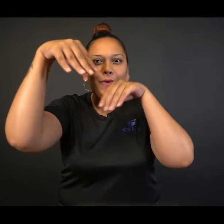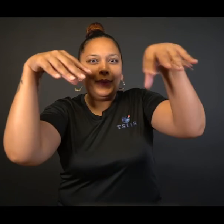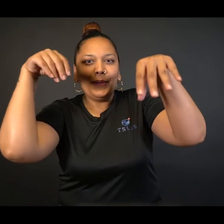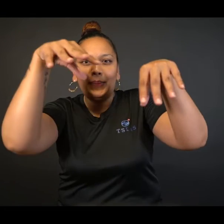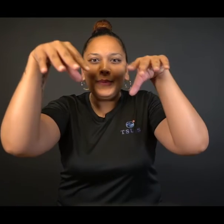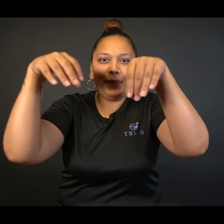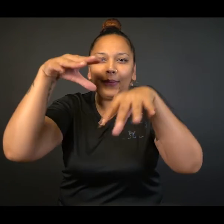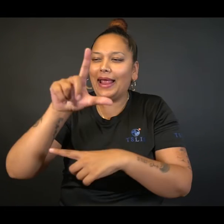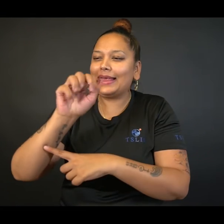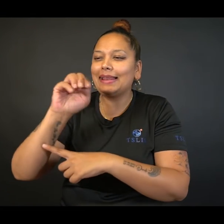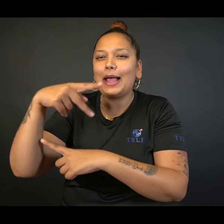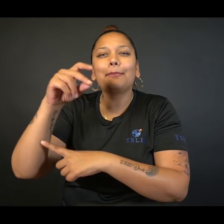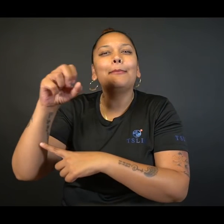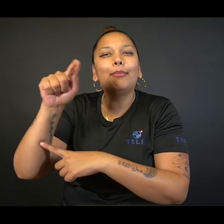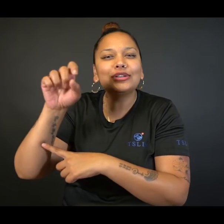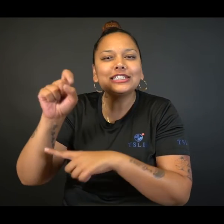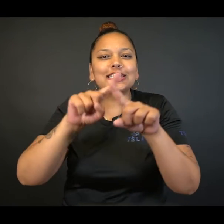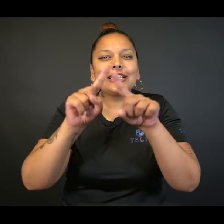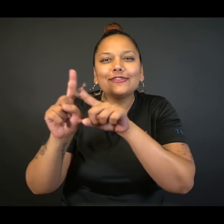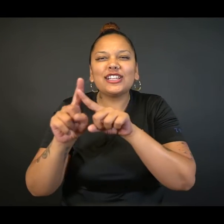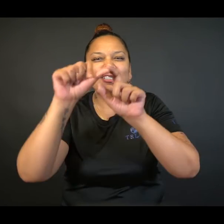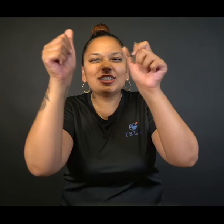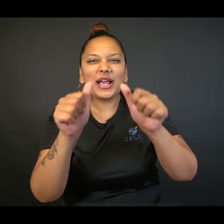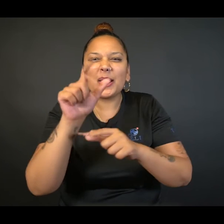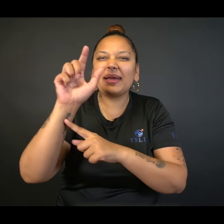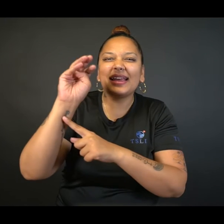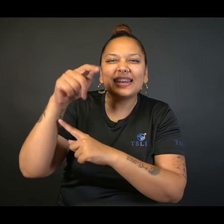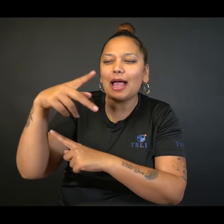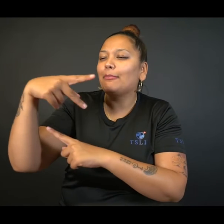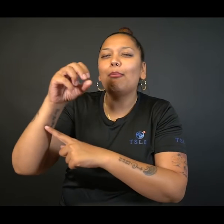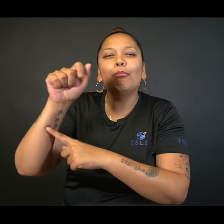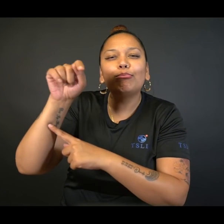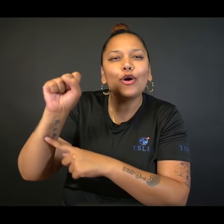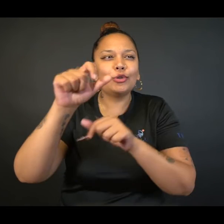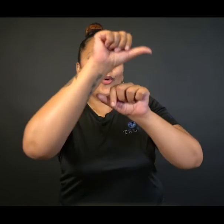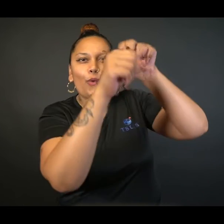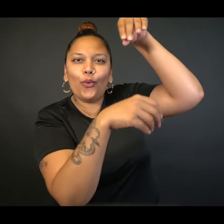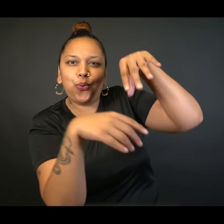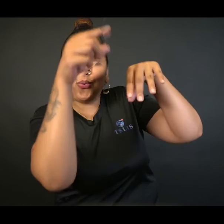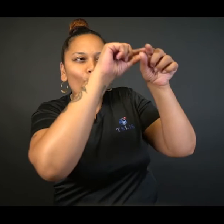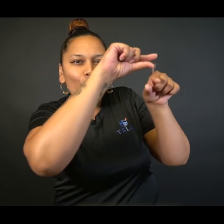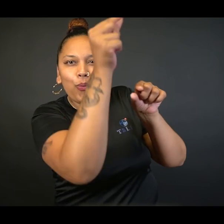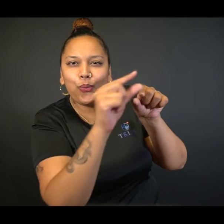lampposts. I love that sculpture. I like it because it actually